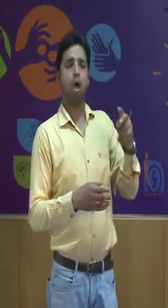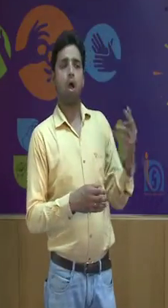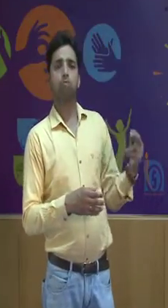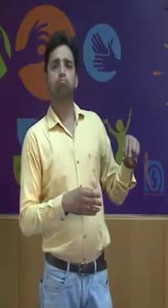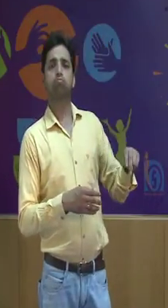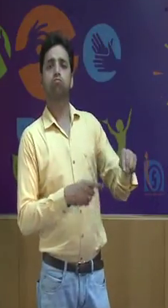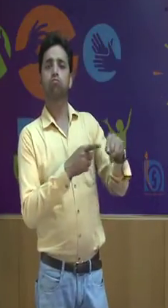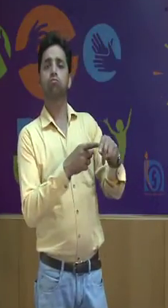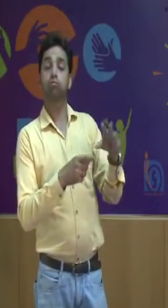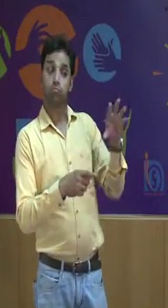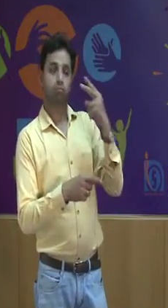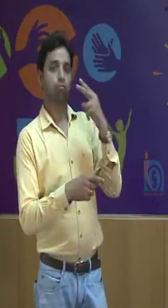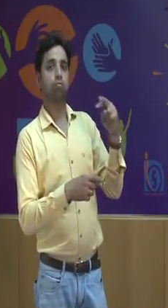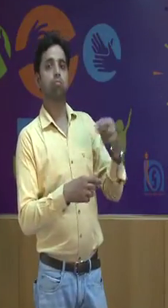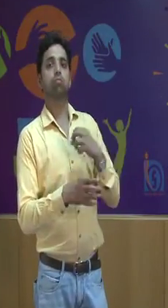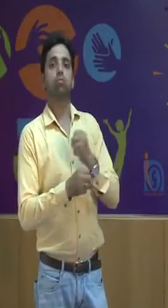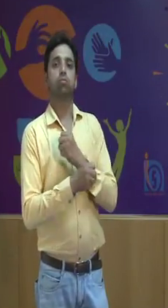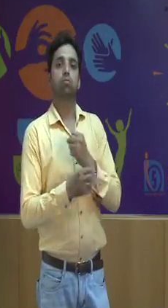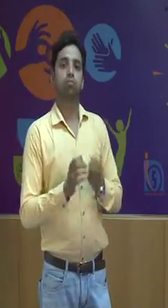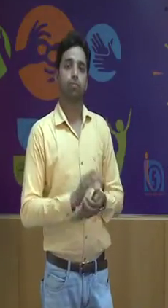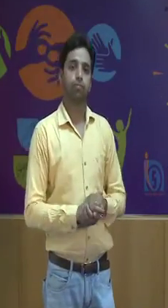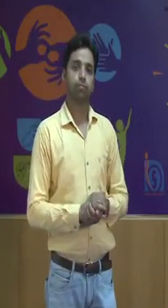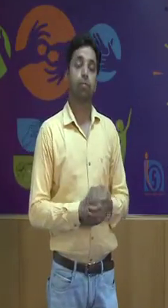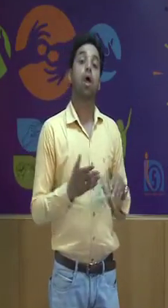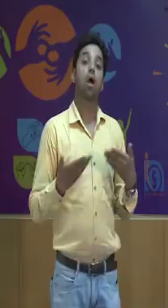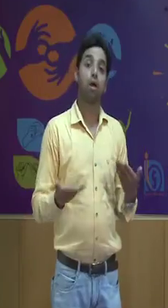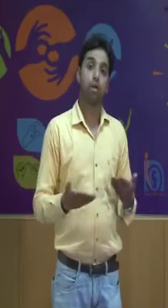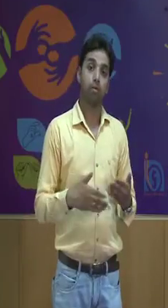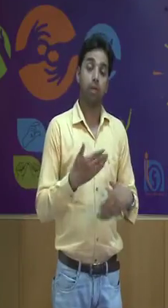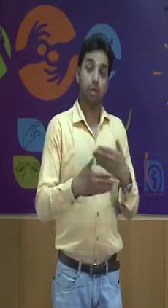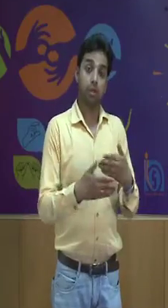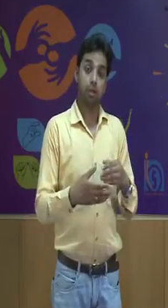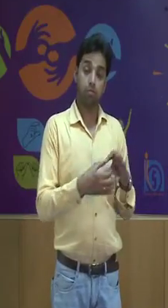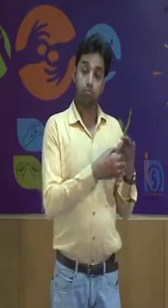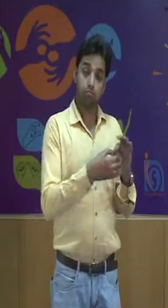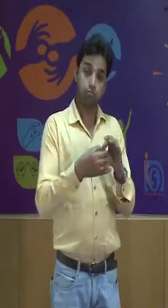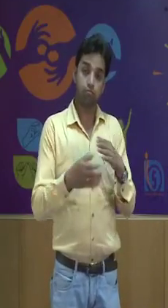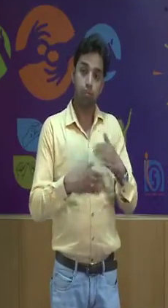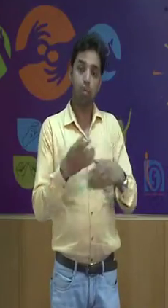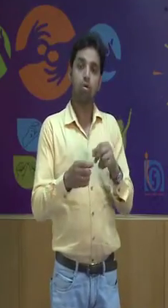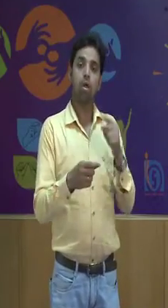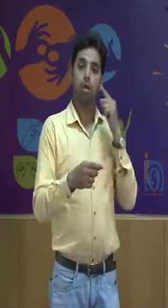and did not come in their way. Otherwise, they would also become impure.